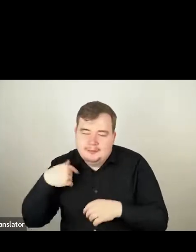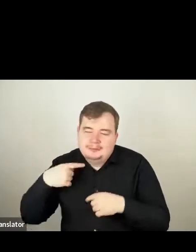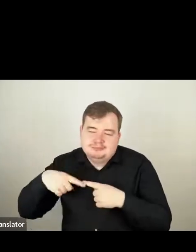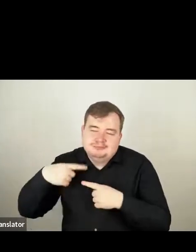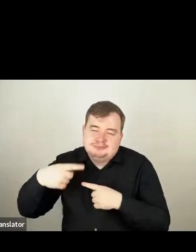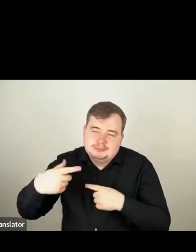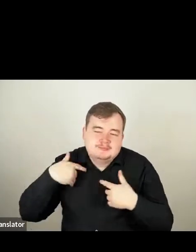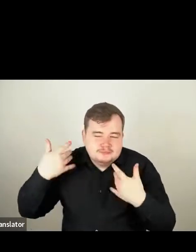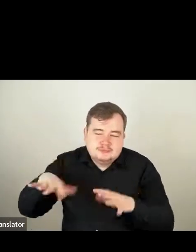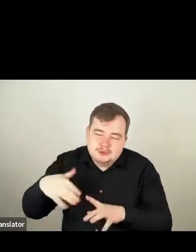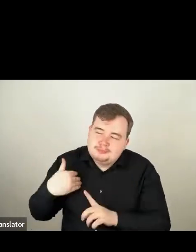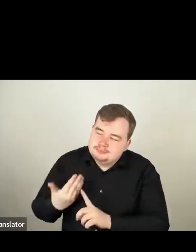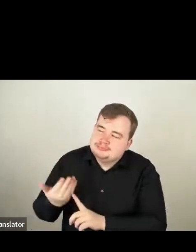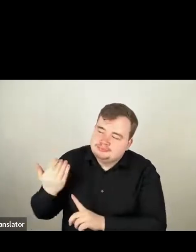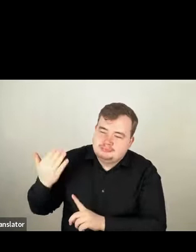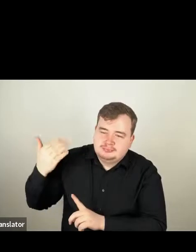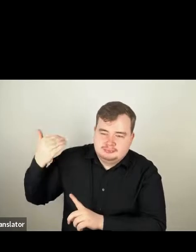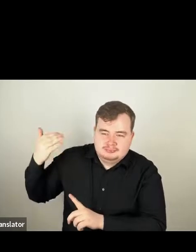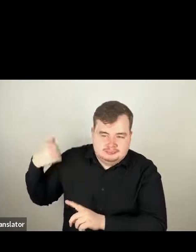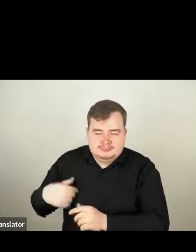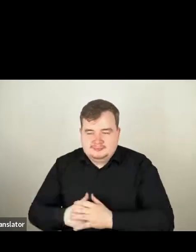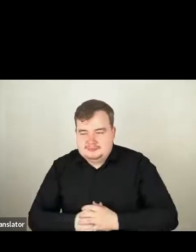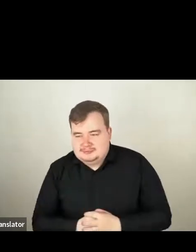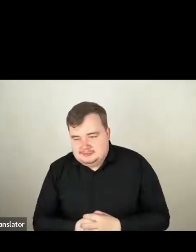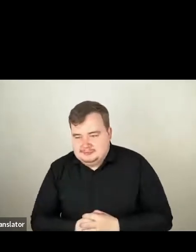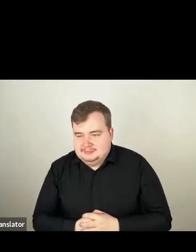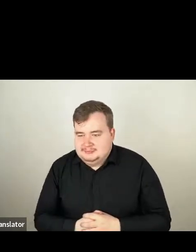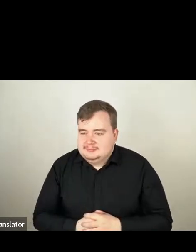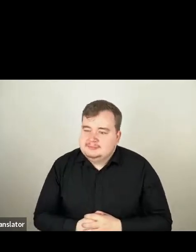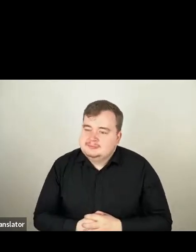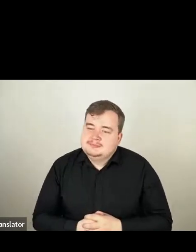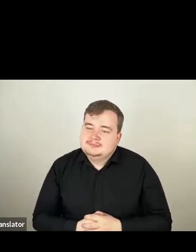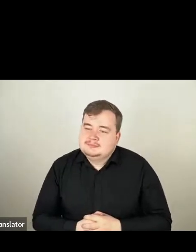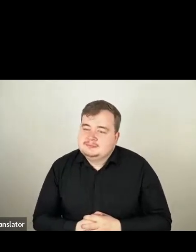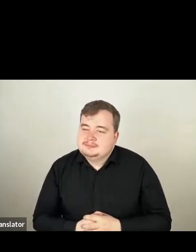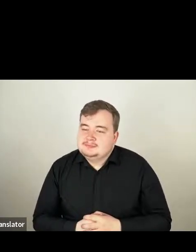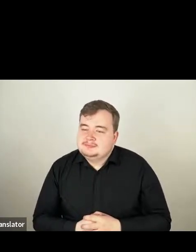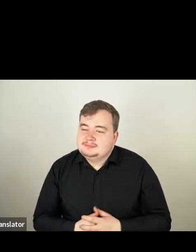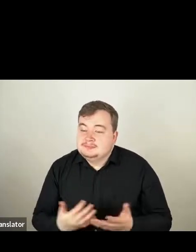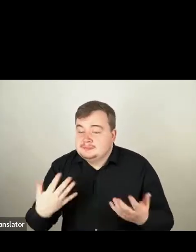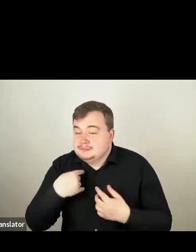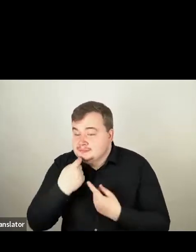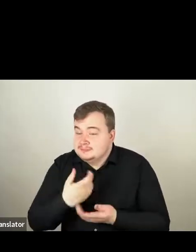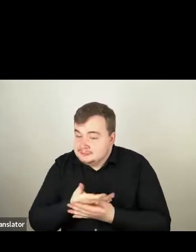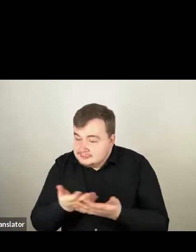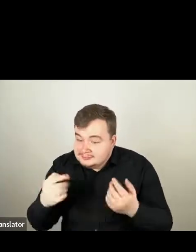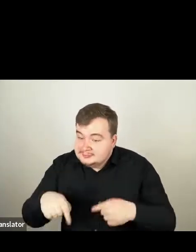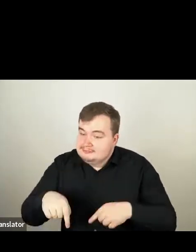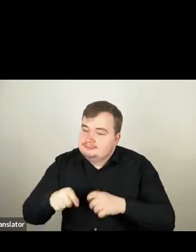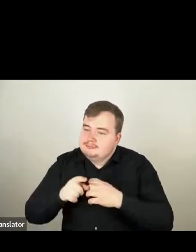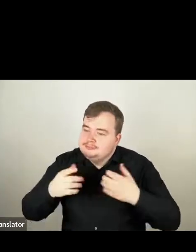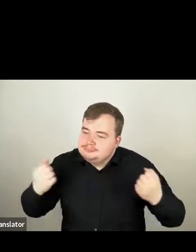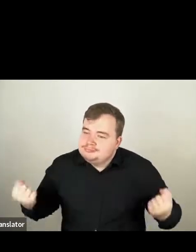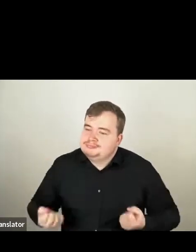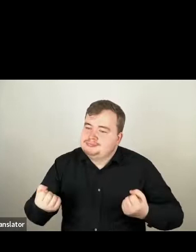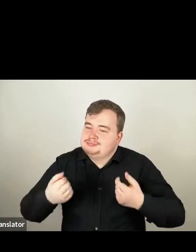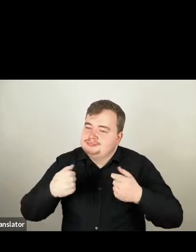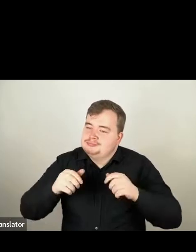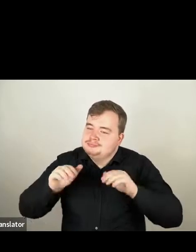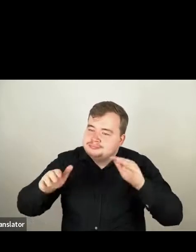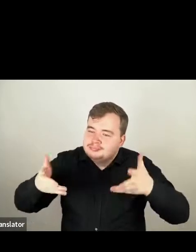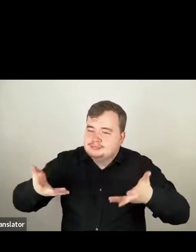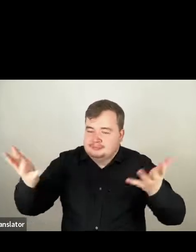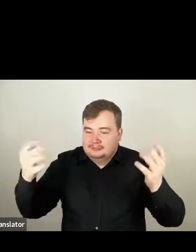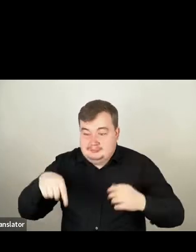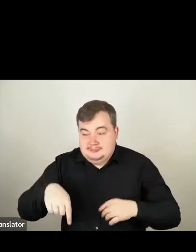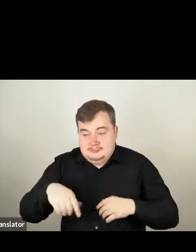voices, strengthening the volume, speaking in promotion, in support of gender equality. And this is of extreme importance